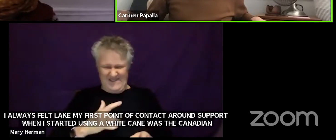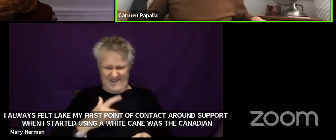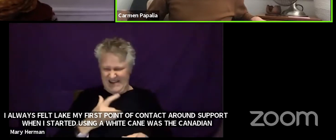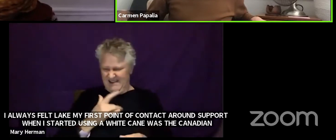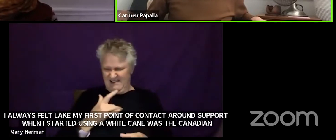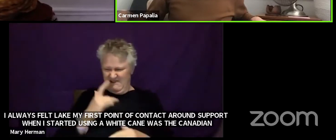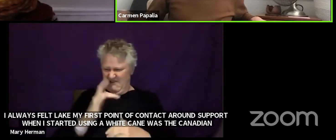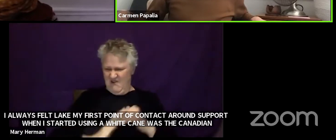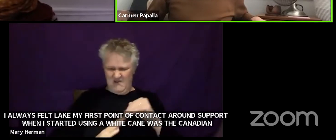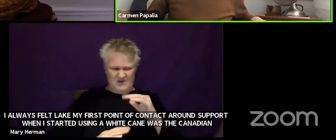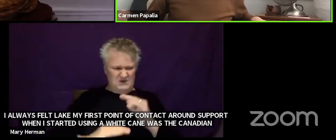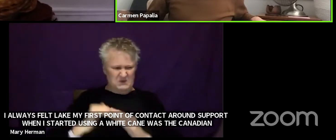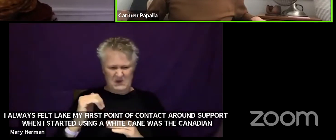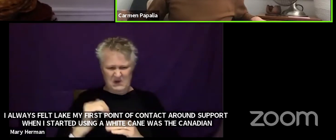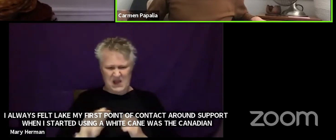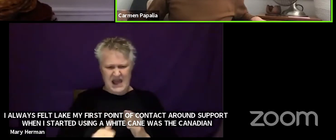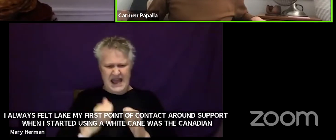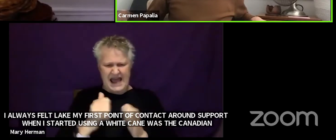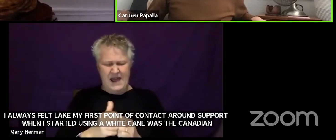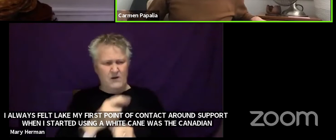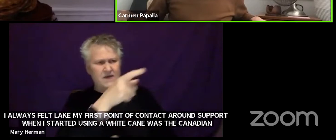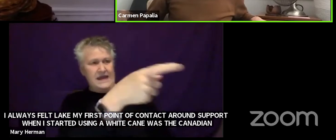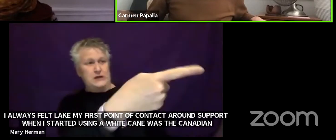being told to,